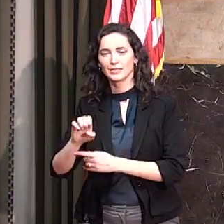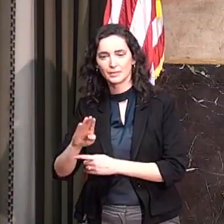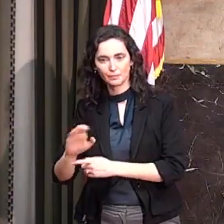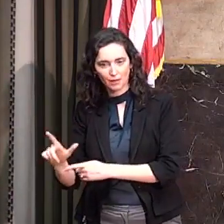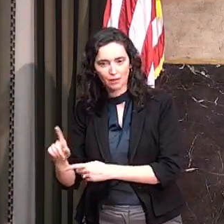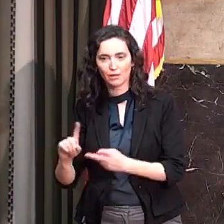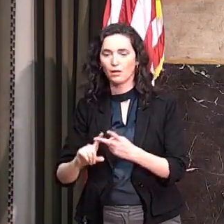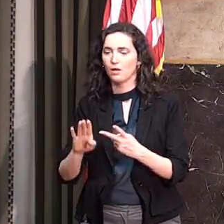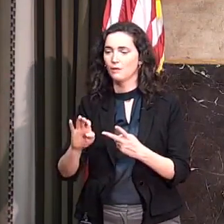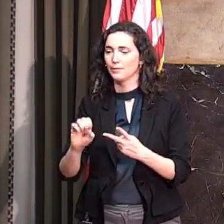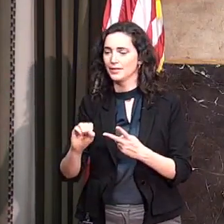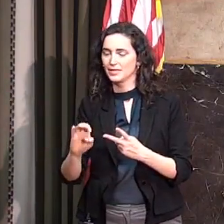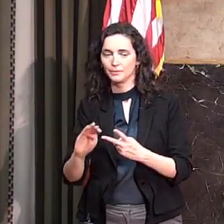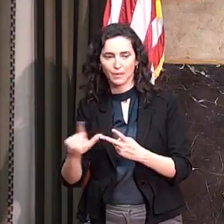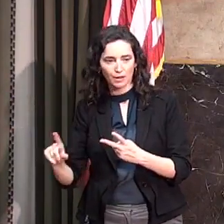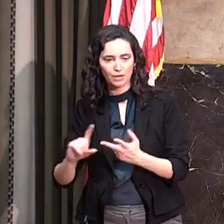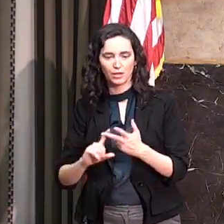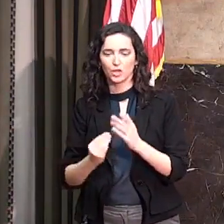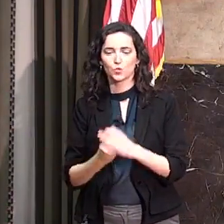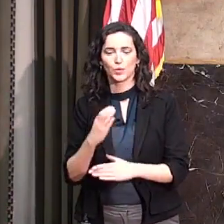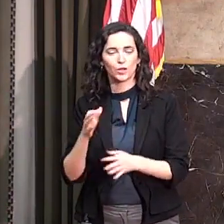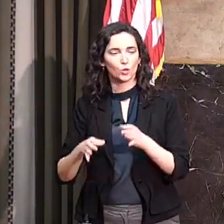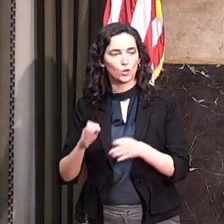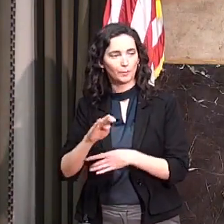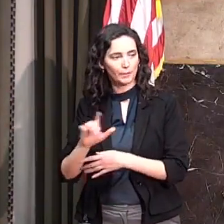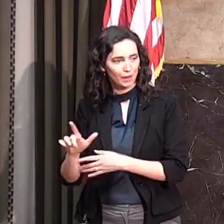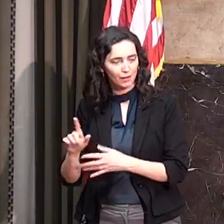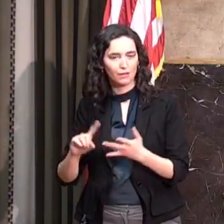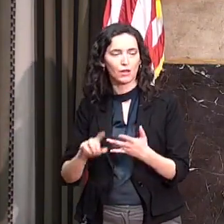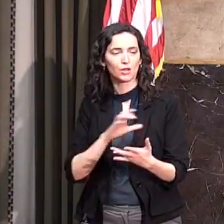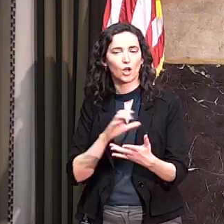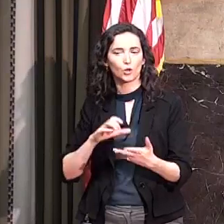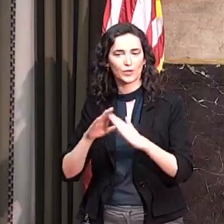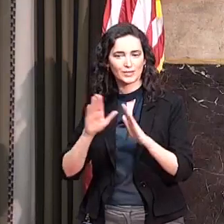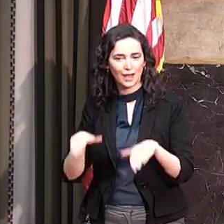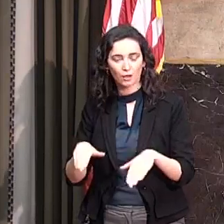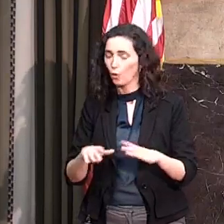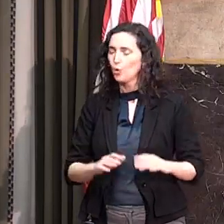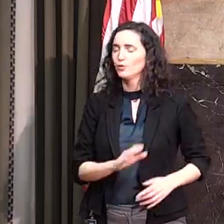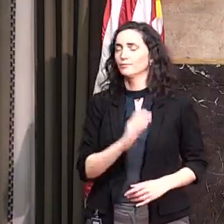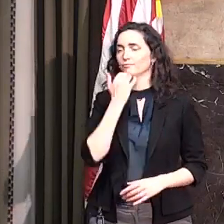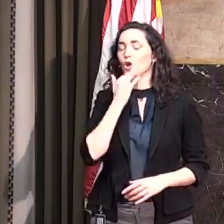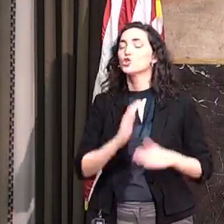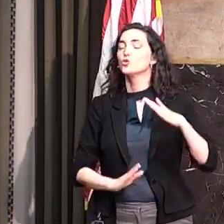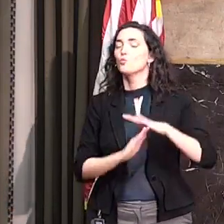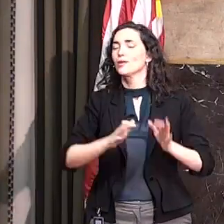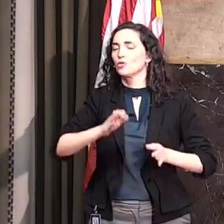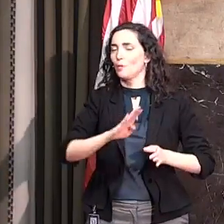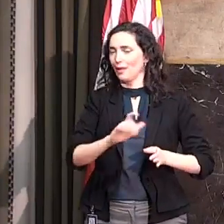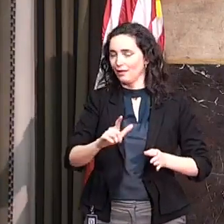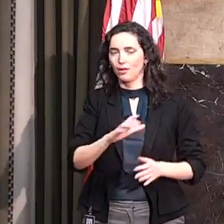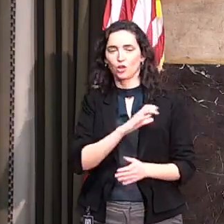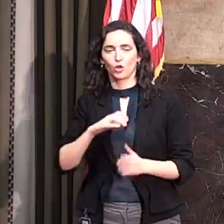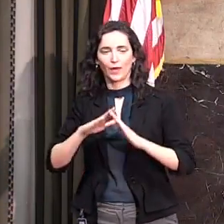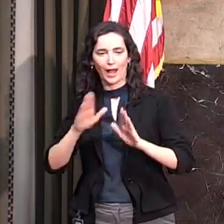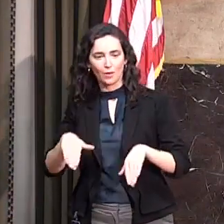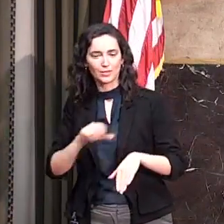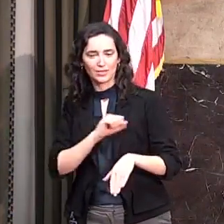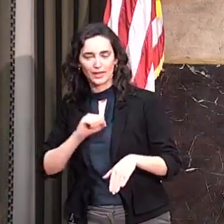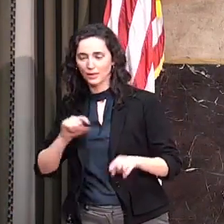bill, Supreme Court bills, Congress, House, and Senate, none of them created a net